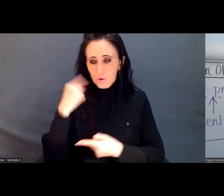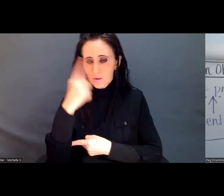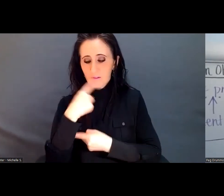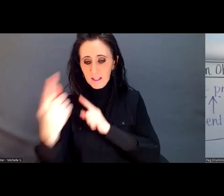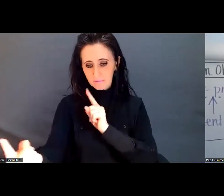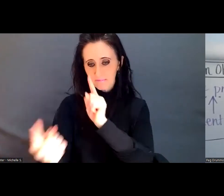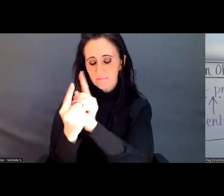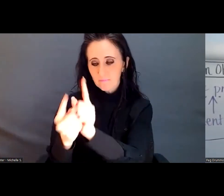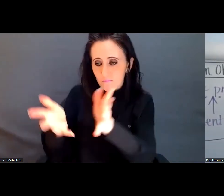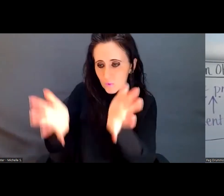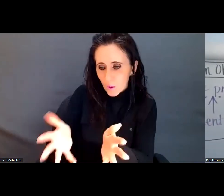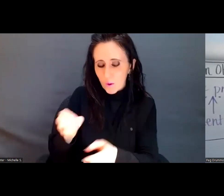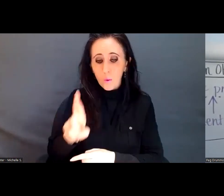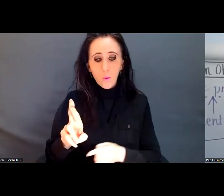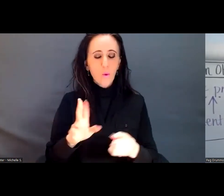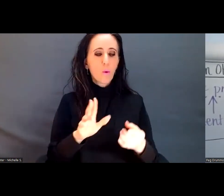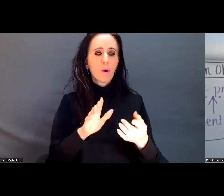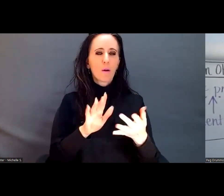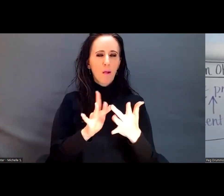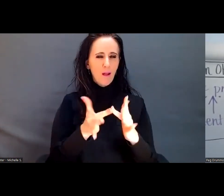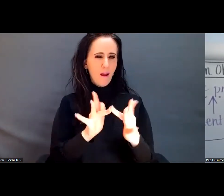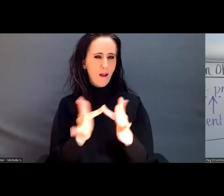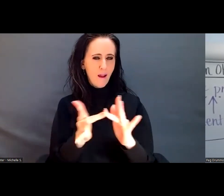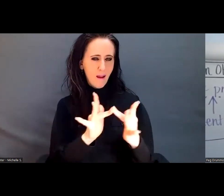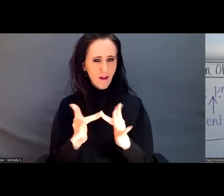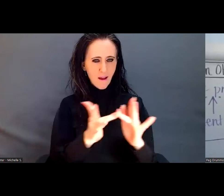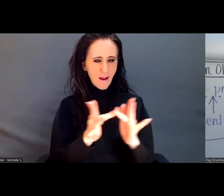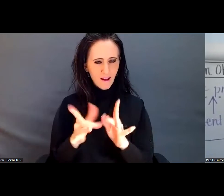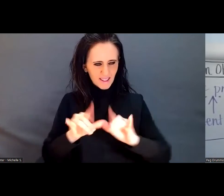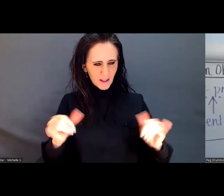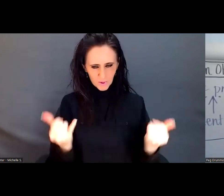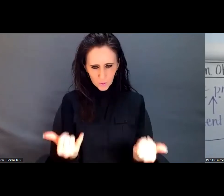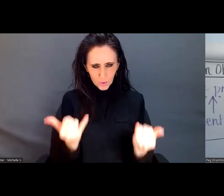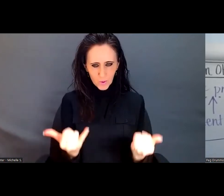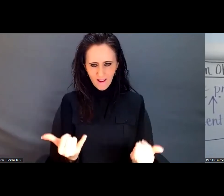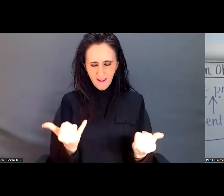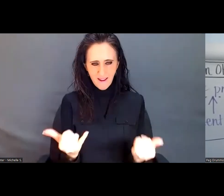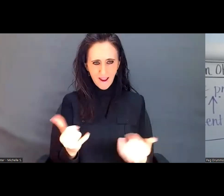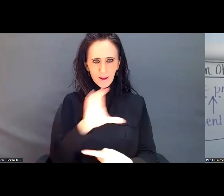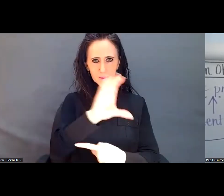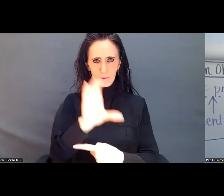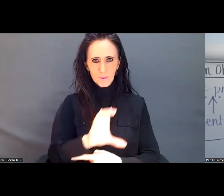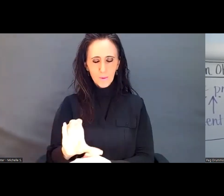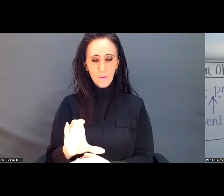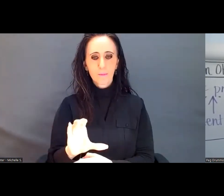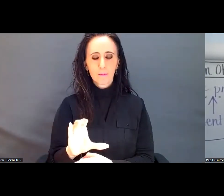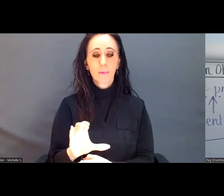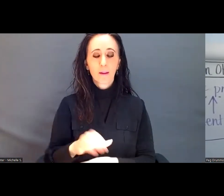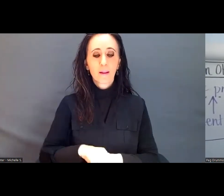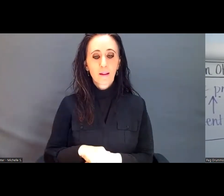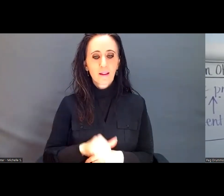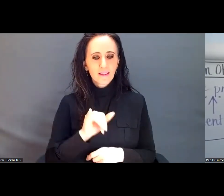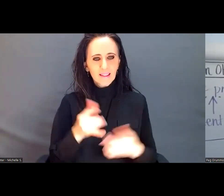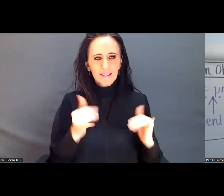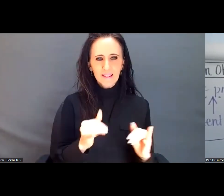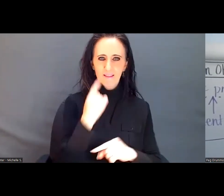it's just like we are here today. It's a Zoom call, face-to-face. We want to apply the